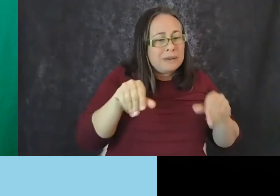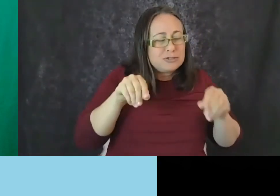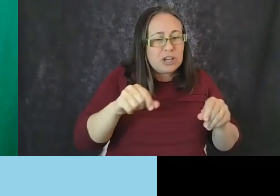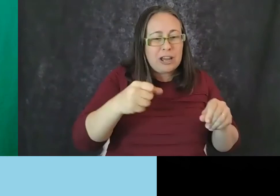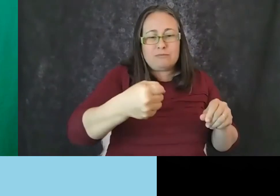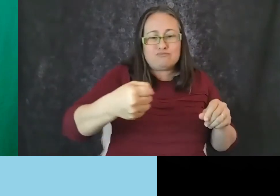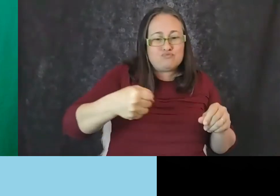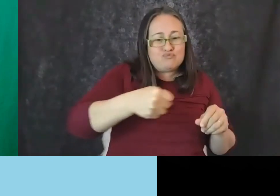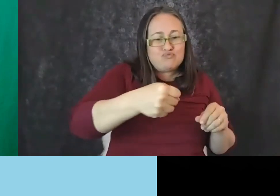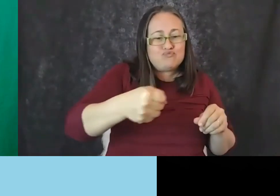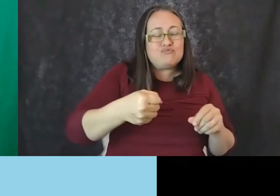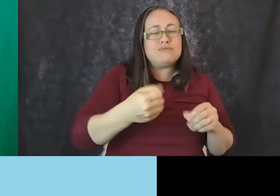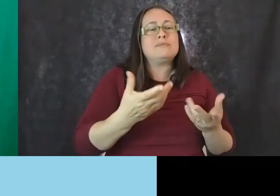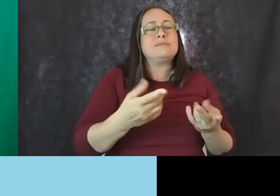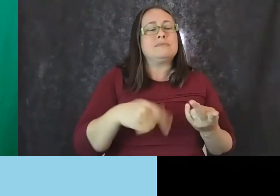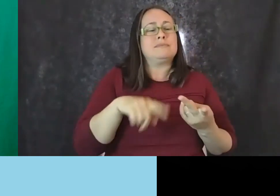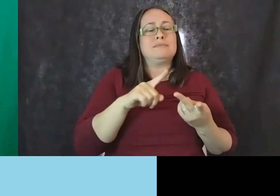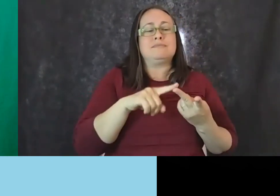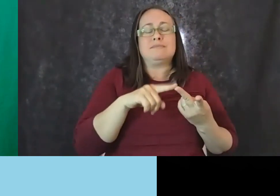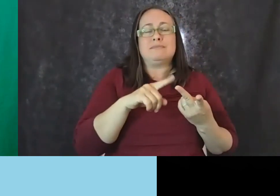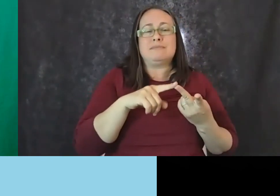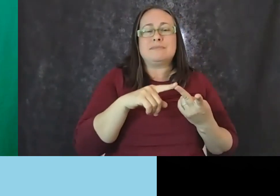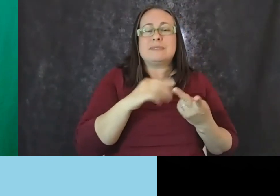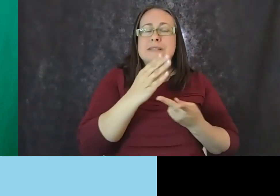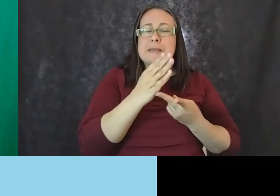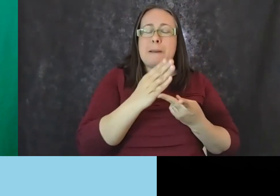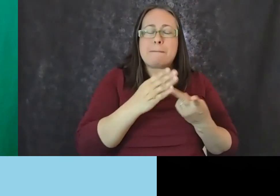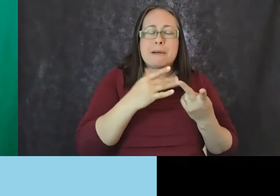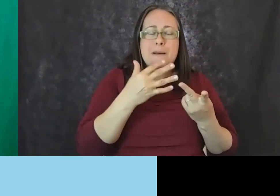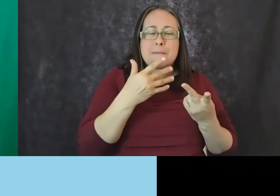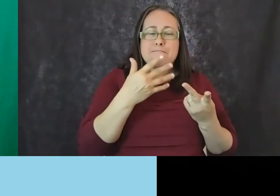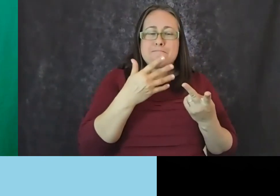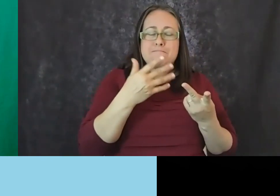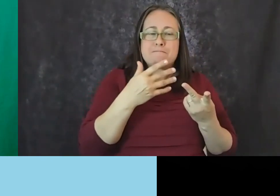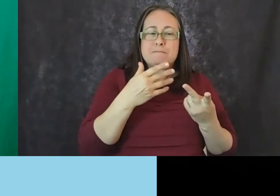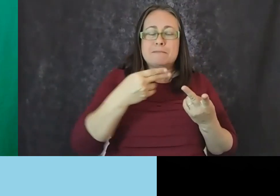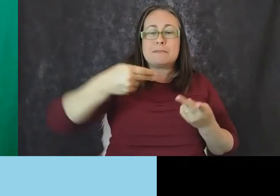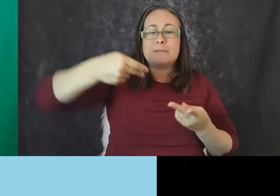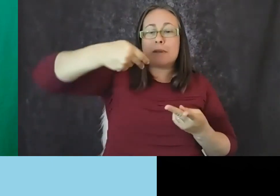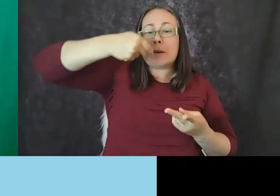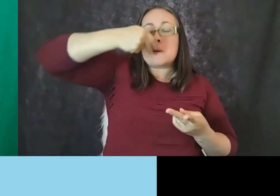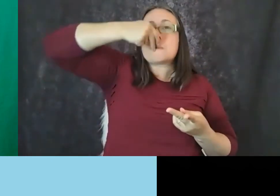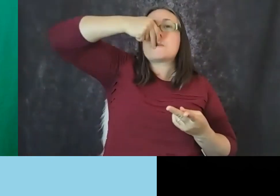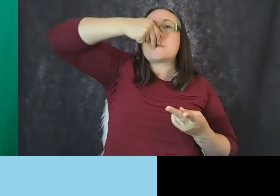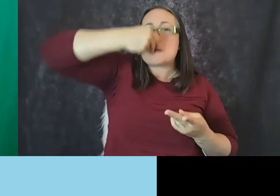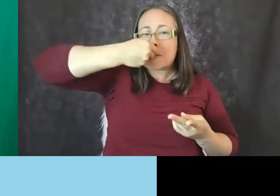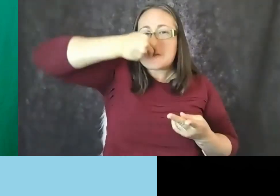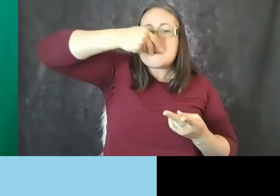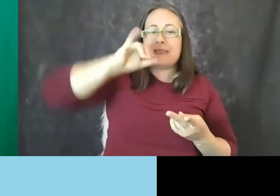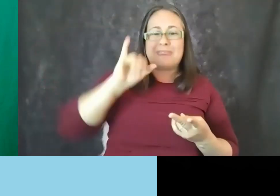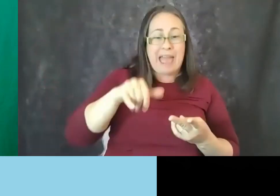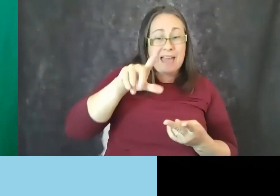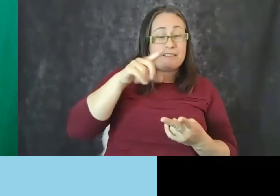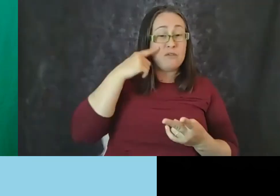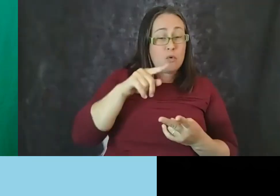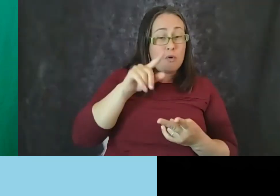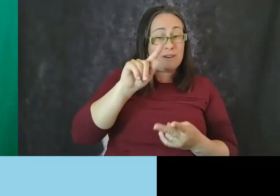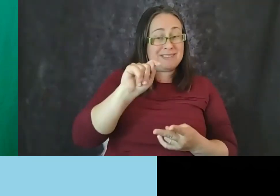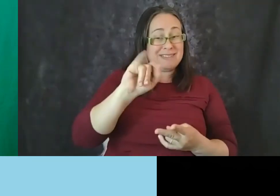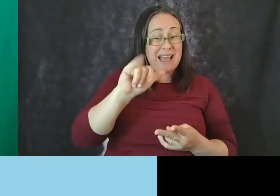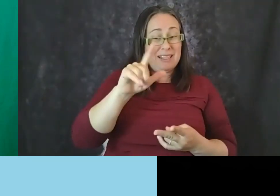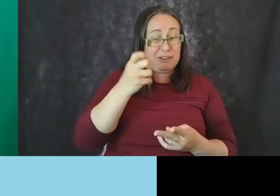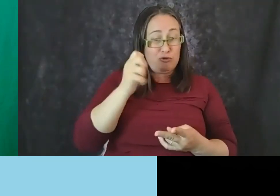There were pieces of the like the dispenser used for the Tylenol and other things. That was all 3D